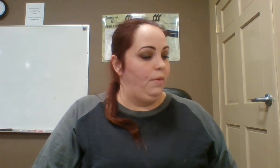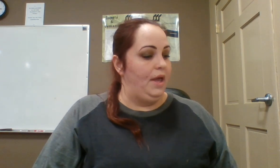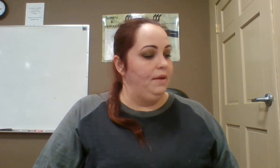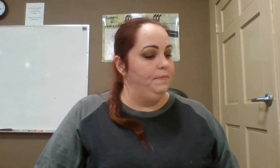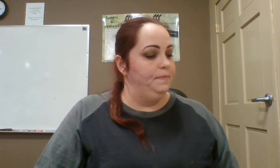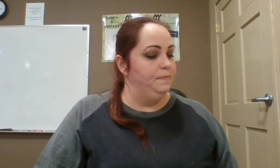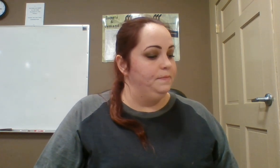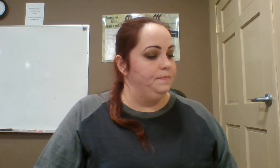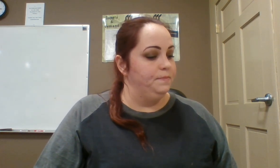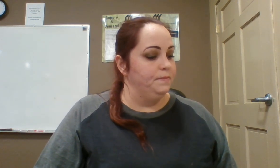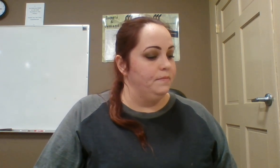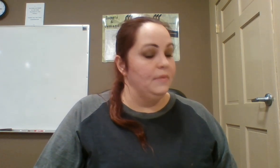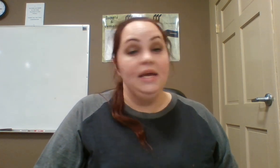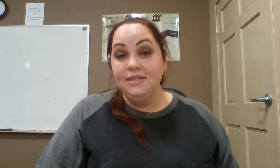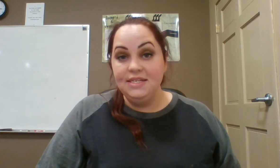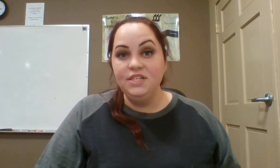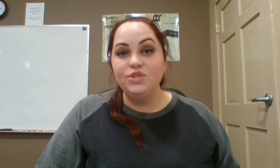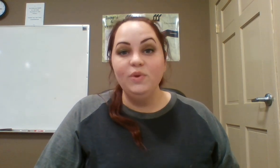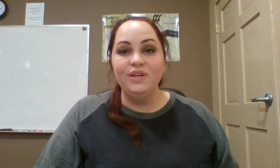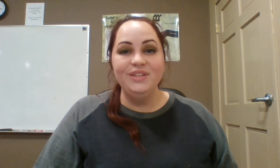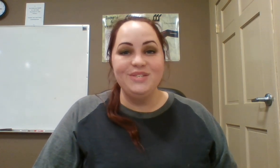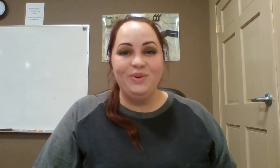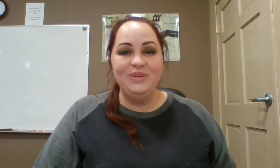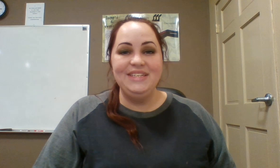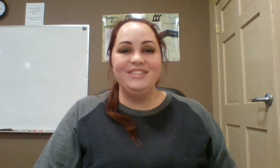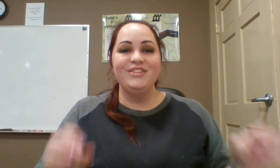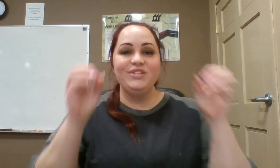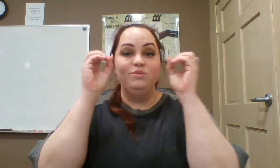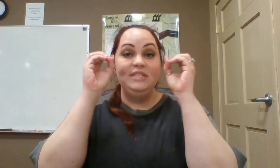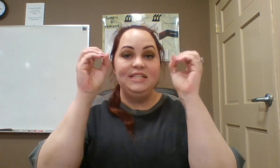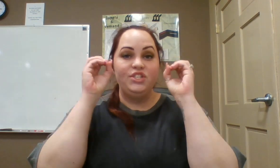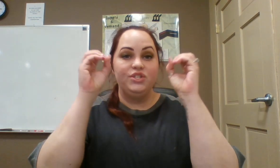Okay. Teach. We learned this one with teacher, so teach.